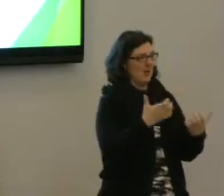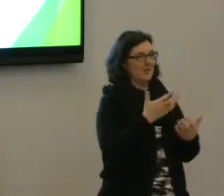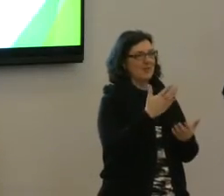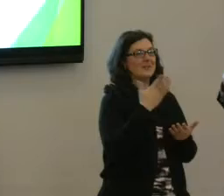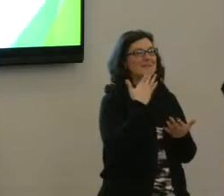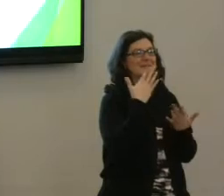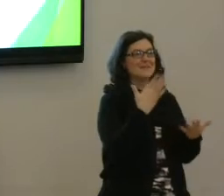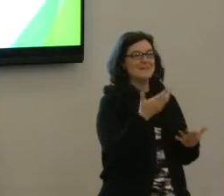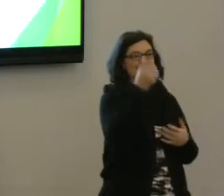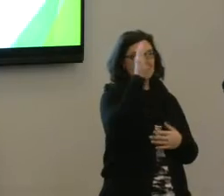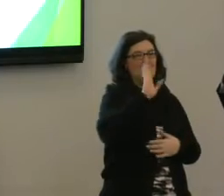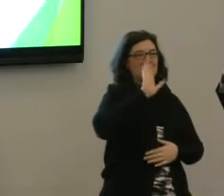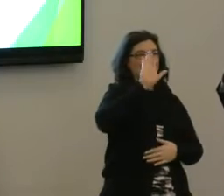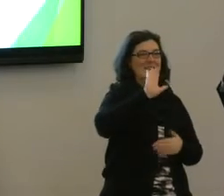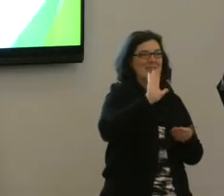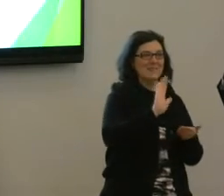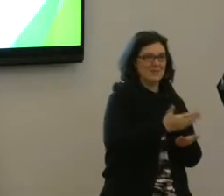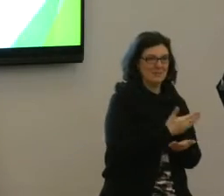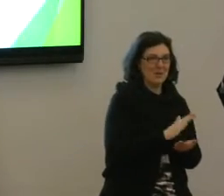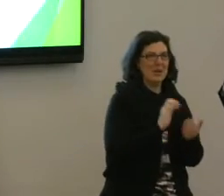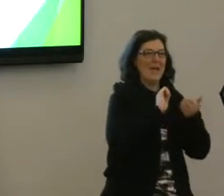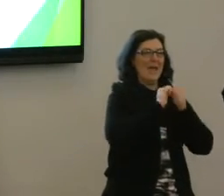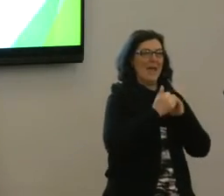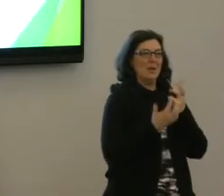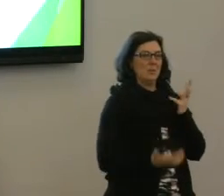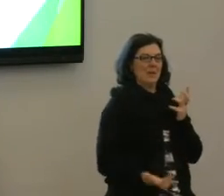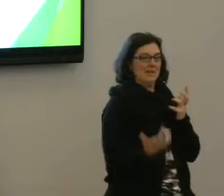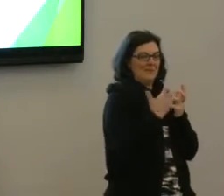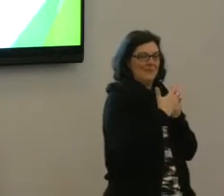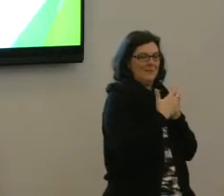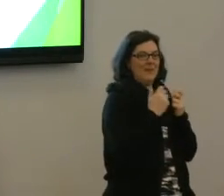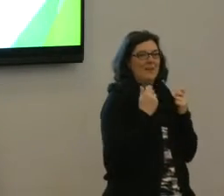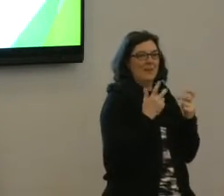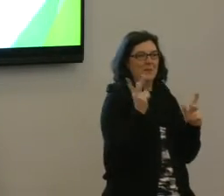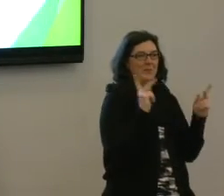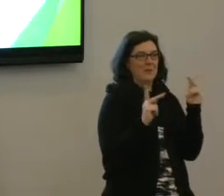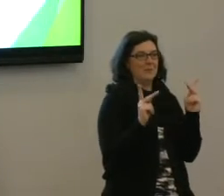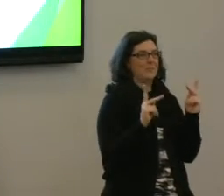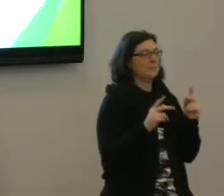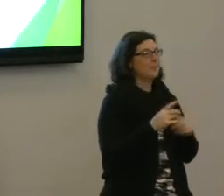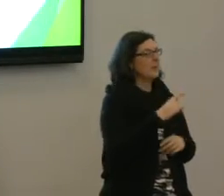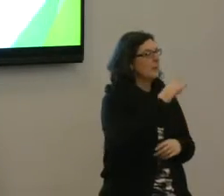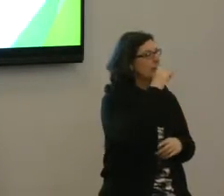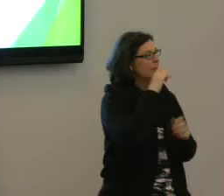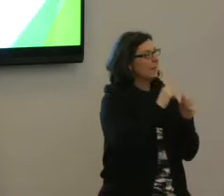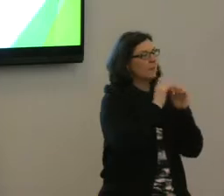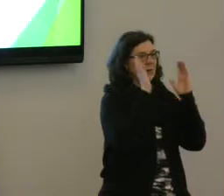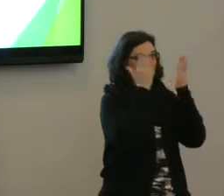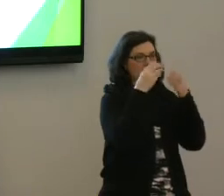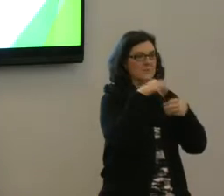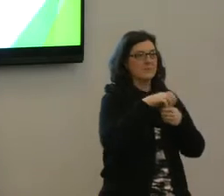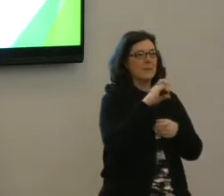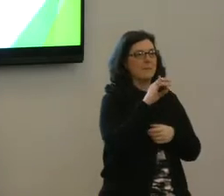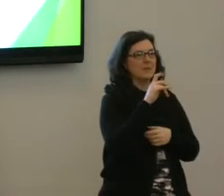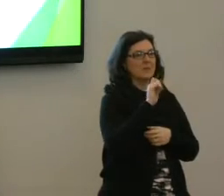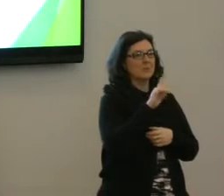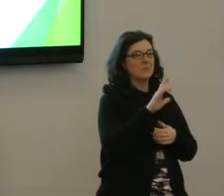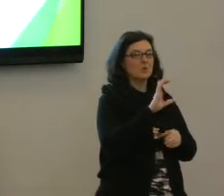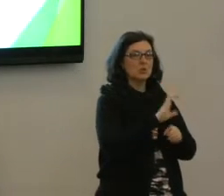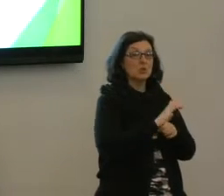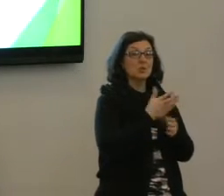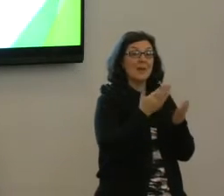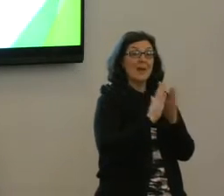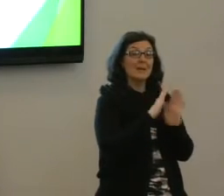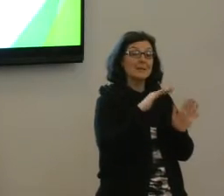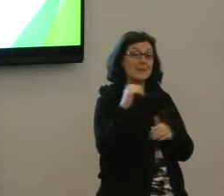get all those voices in? There's a mom with a kid with autism in an Episcopal church who was asked to leave the